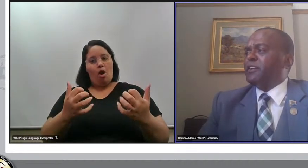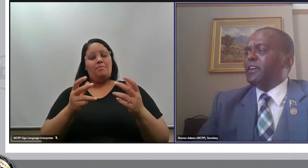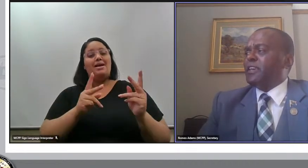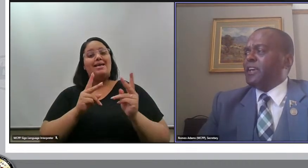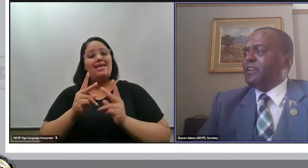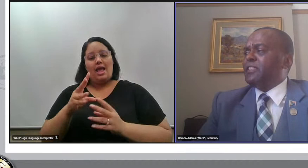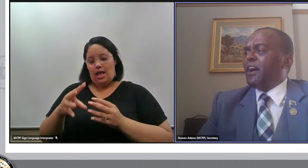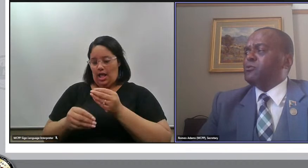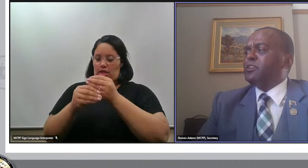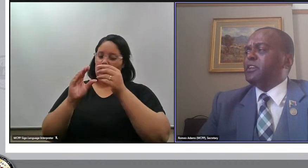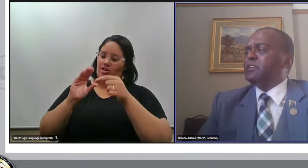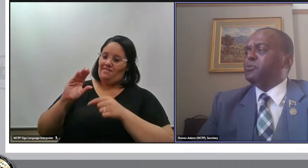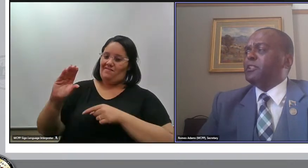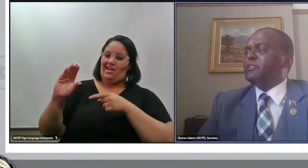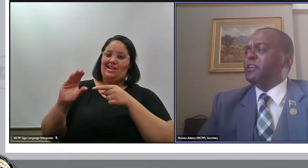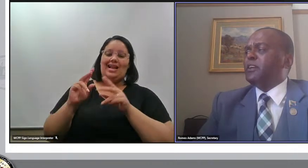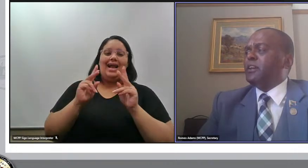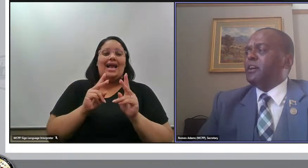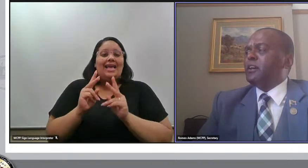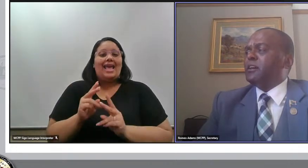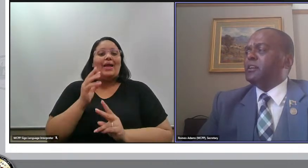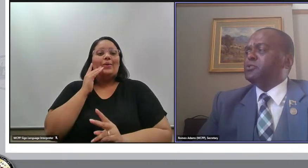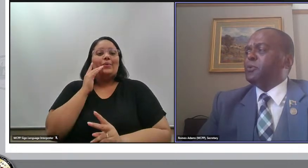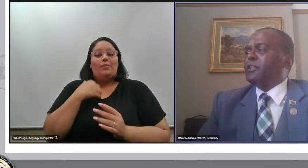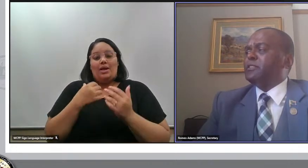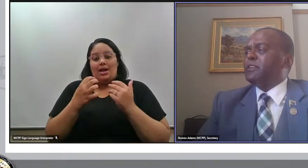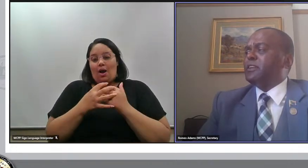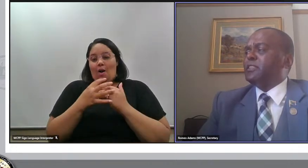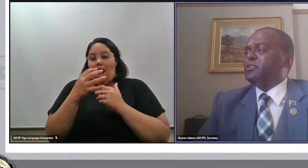additional funding, again, in the outer year